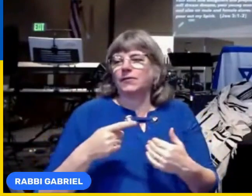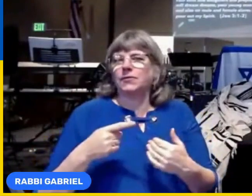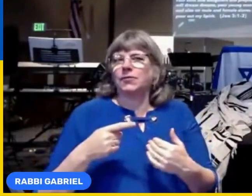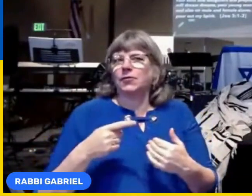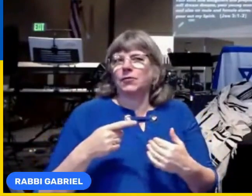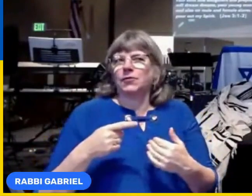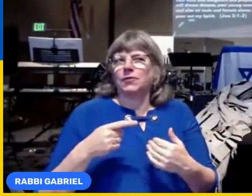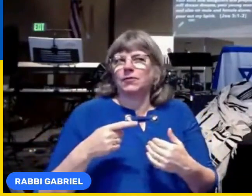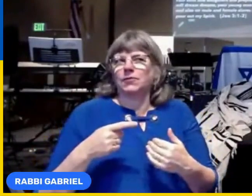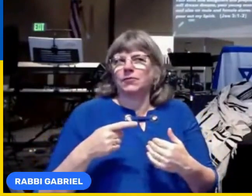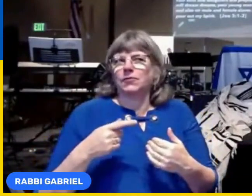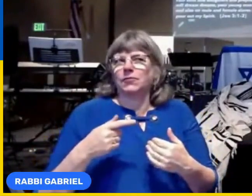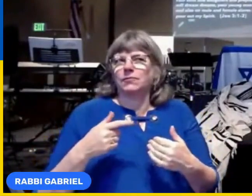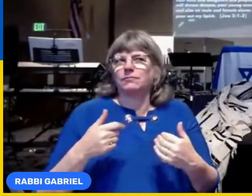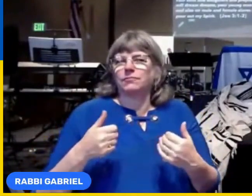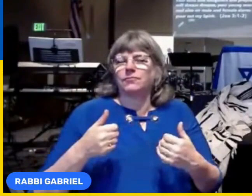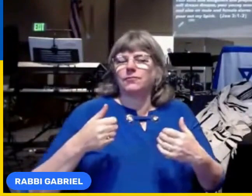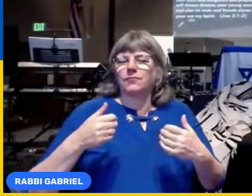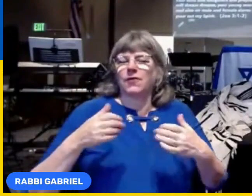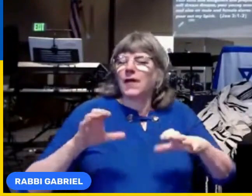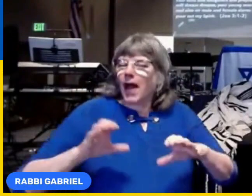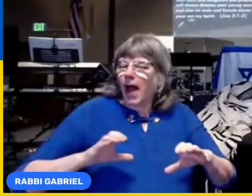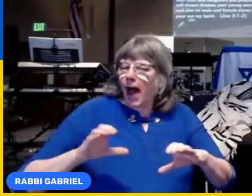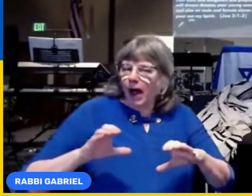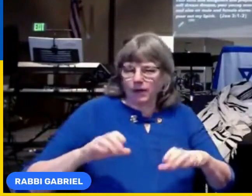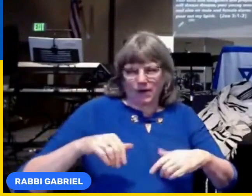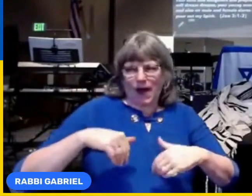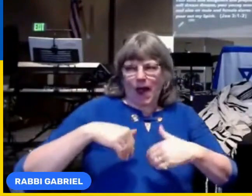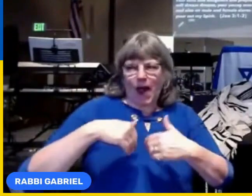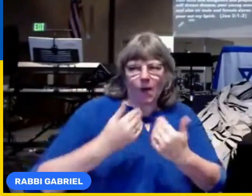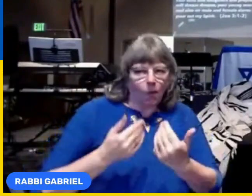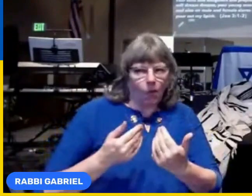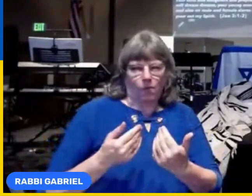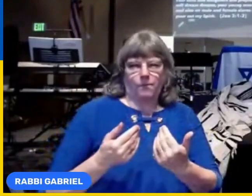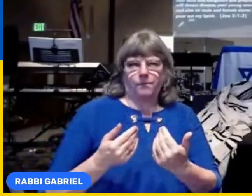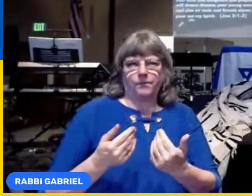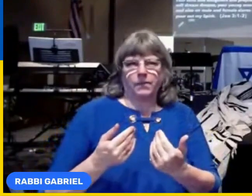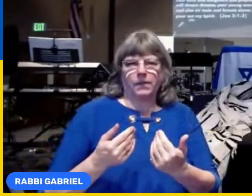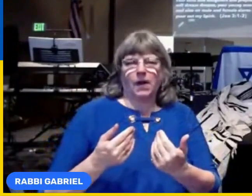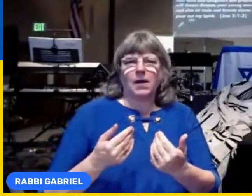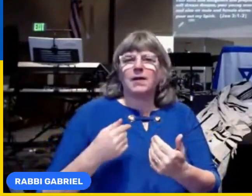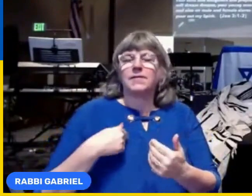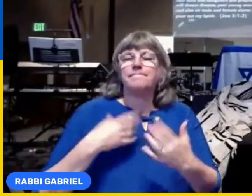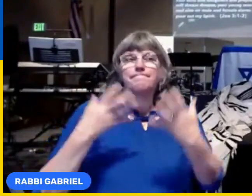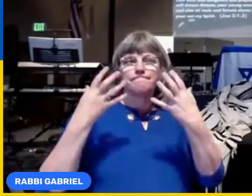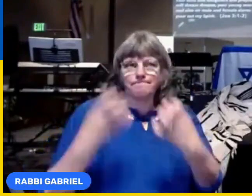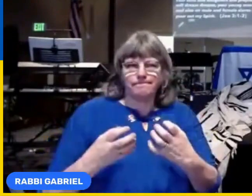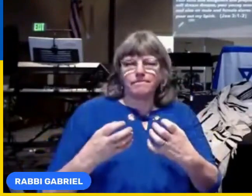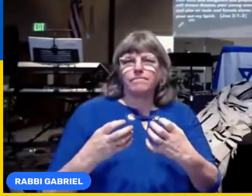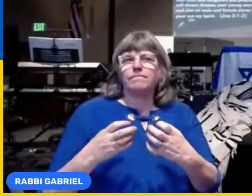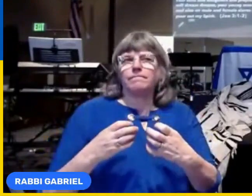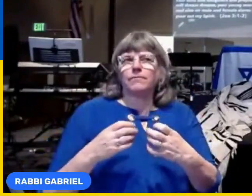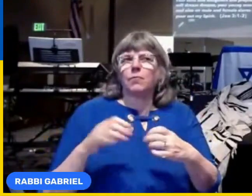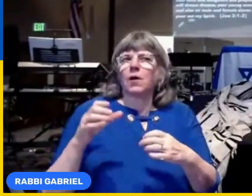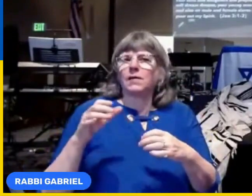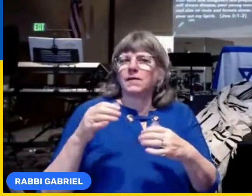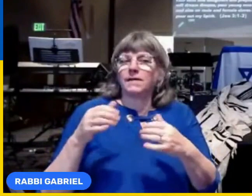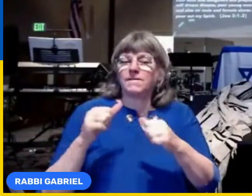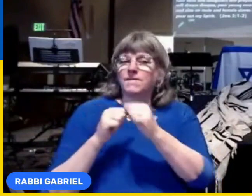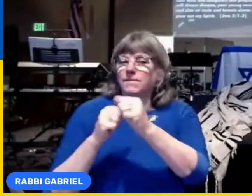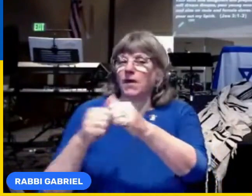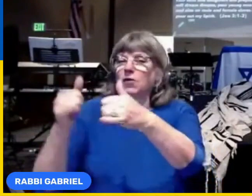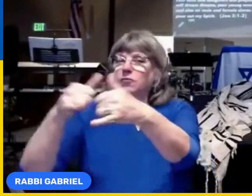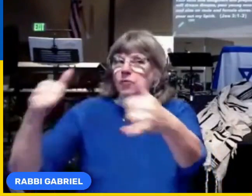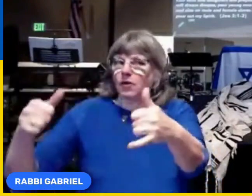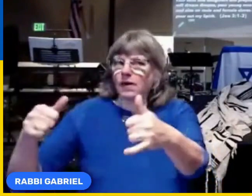how do I apply it? When we set our hearts, it's, I want to do it Yeshua's way. I want to follow